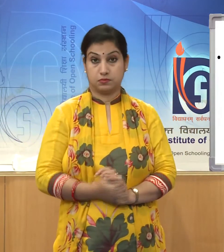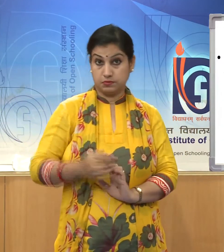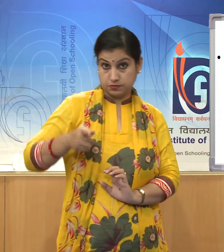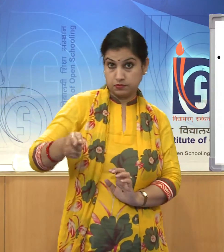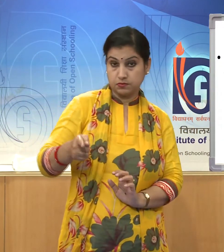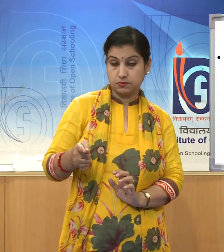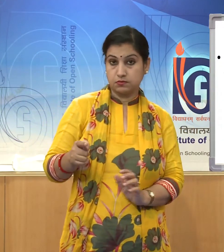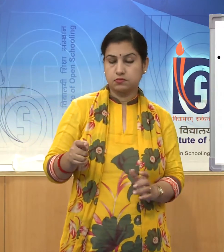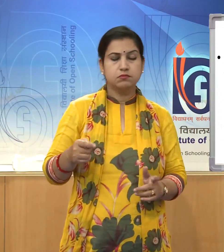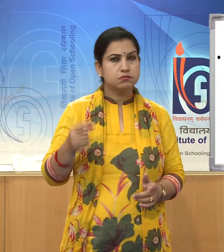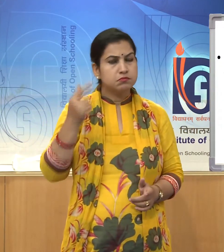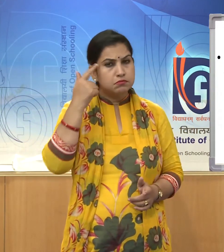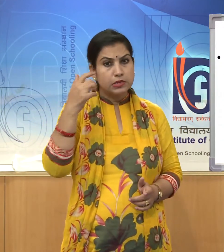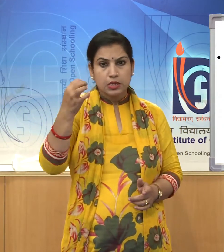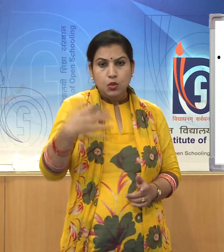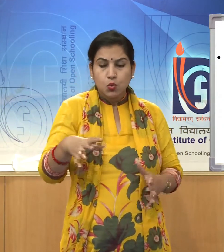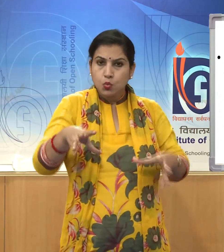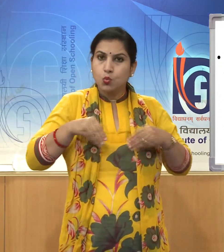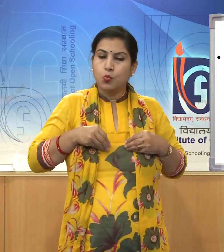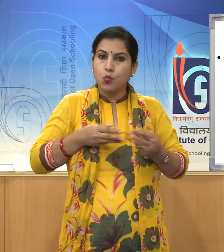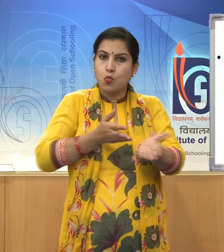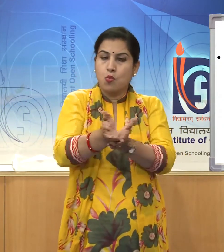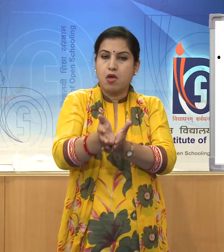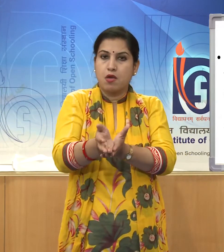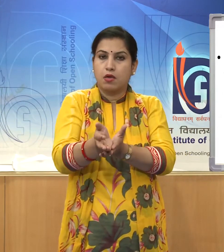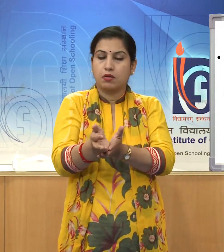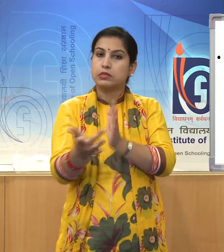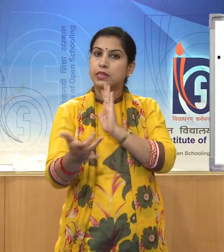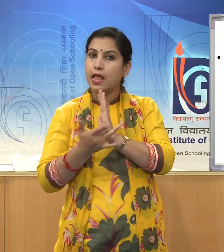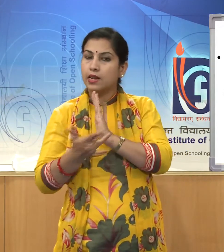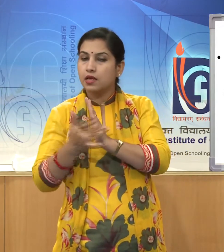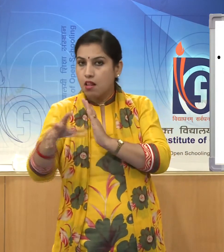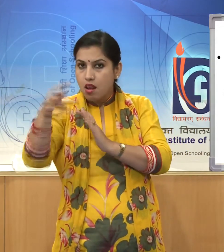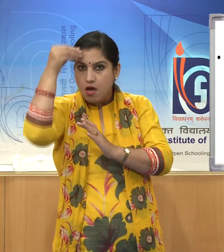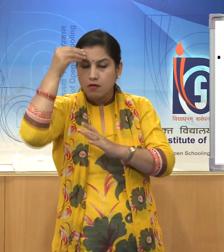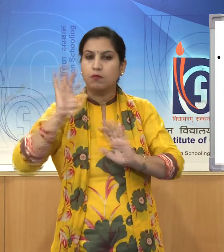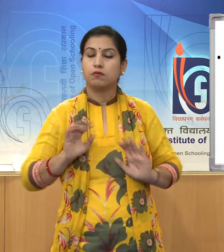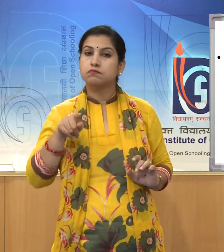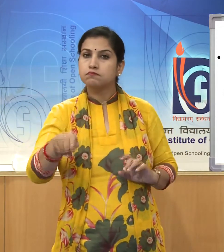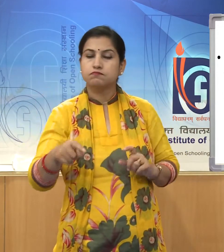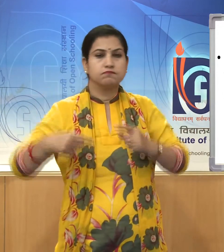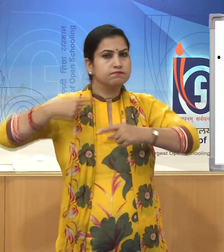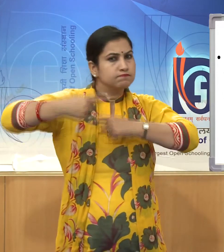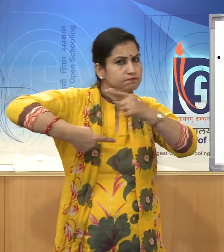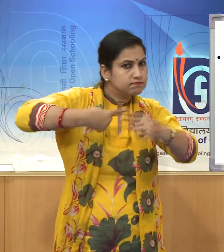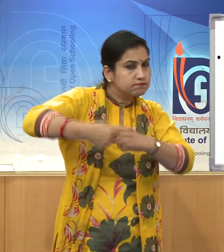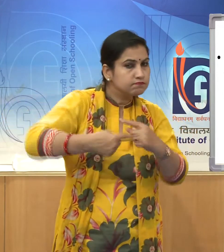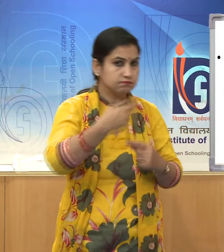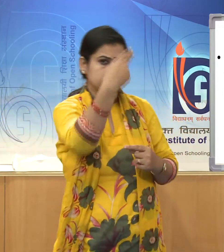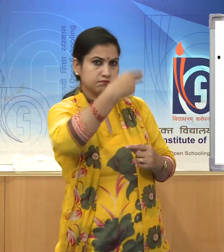He adopted highly realistic technique. He continued